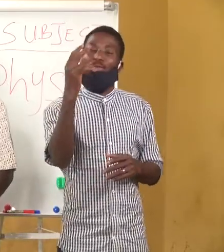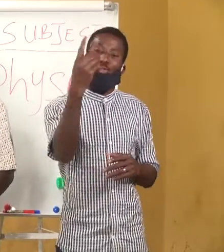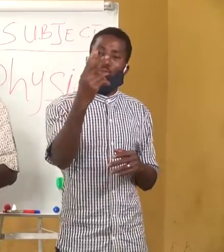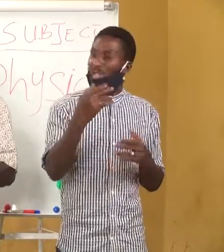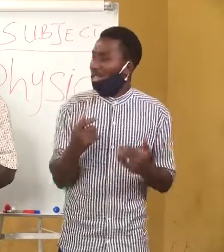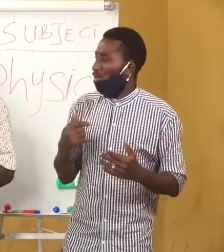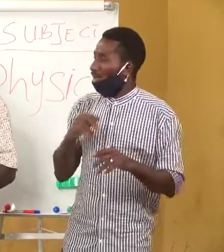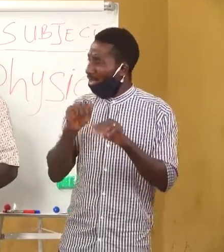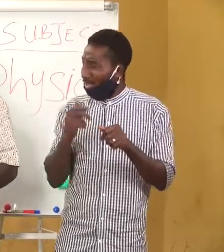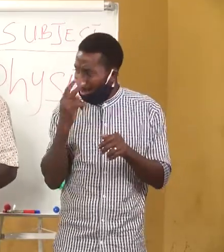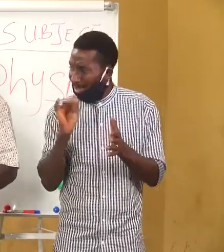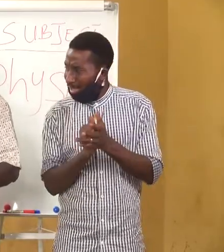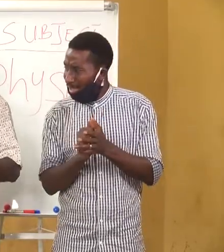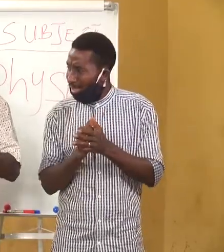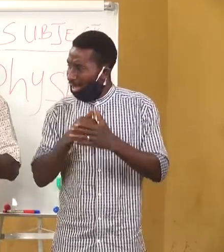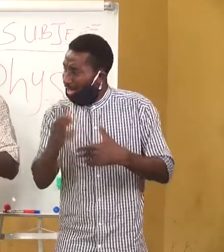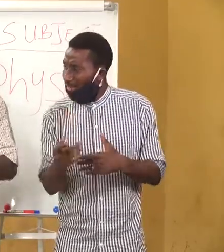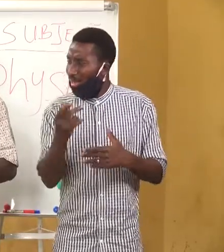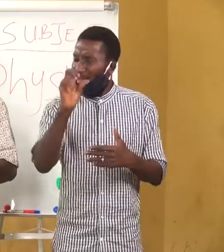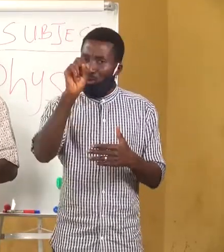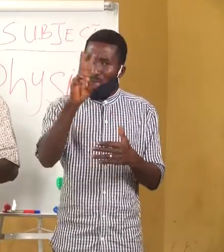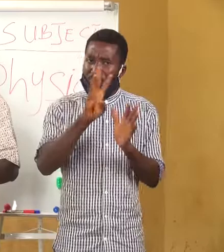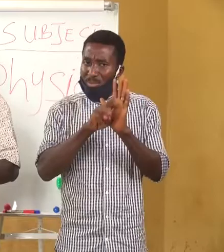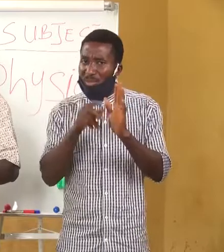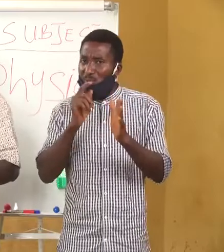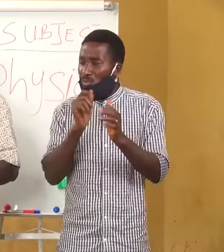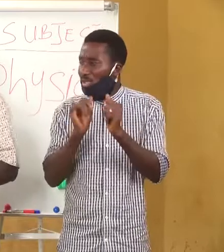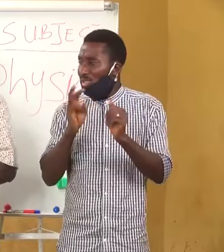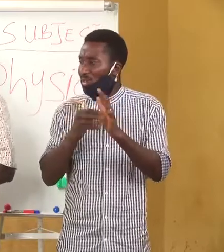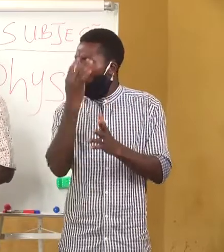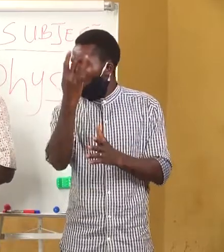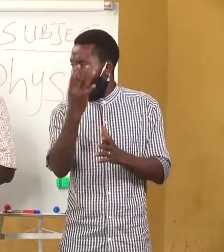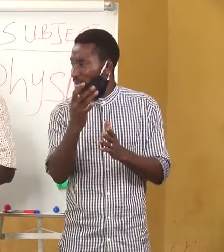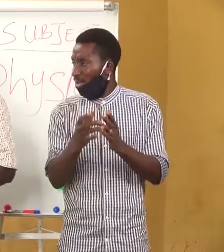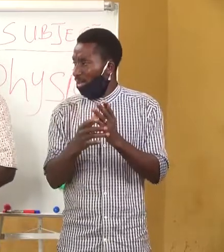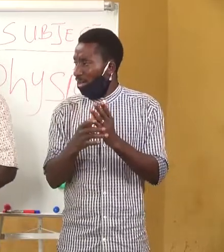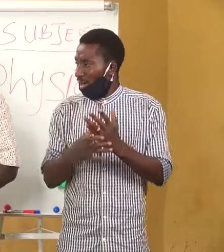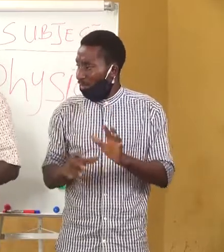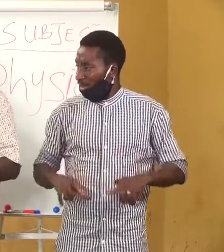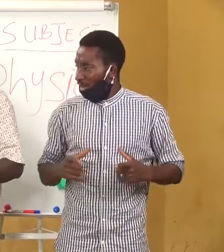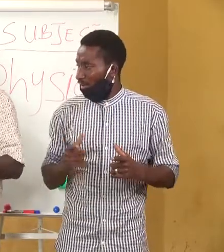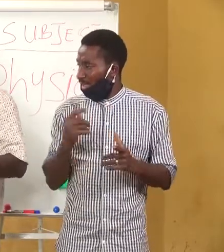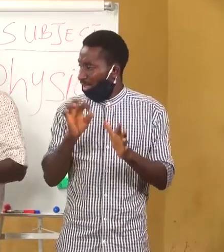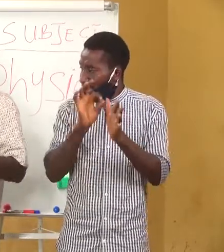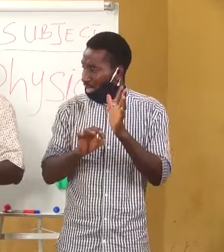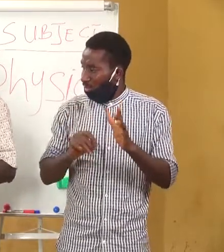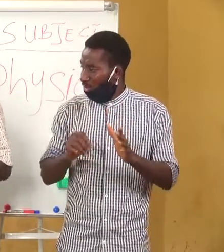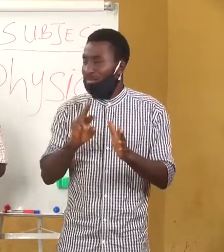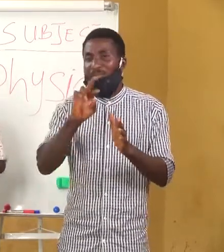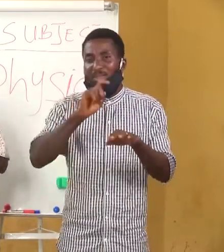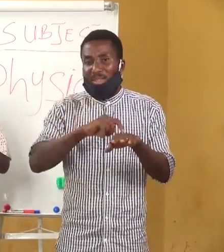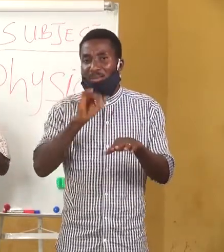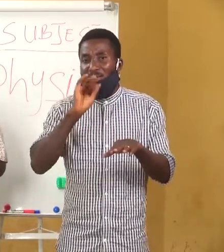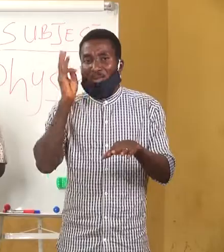after 12 minutes, which is the fourth half-life, the count rate is 32, which therefore tells us